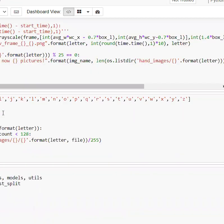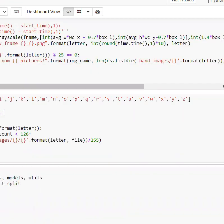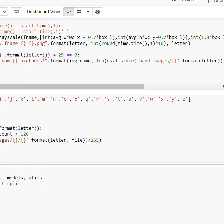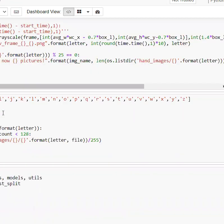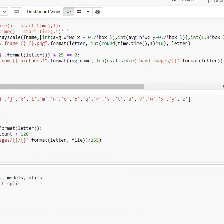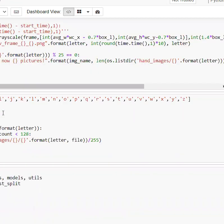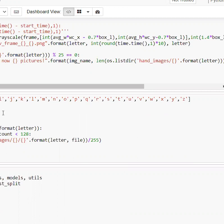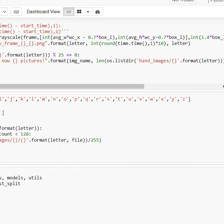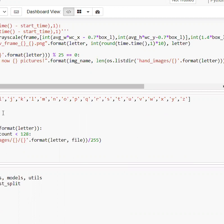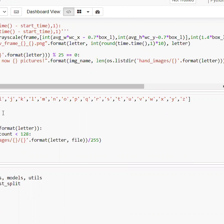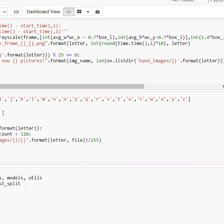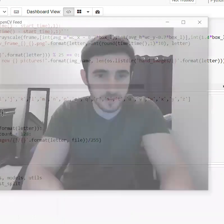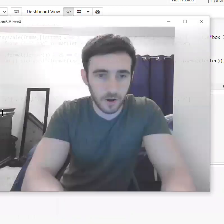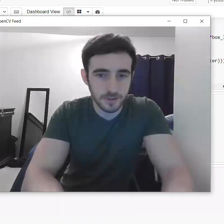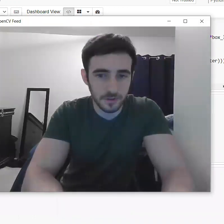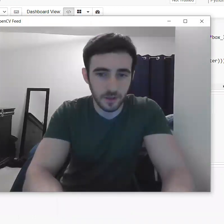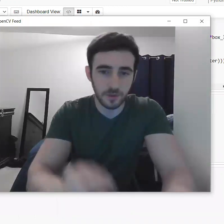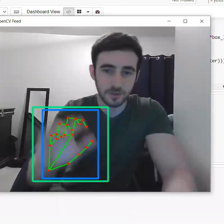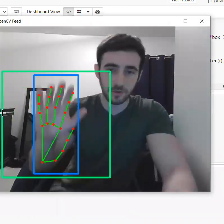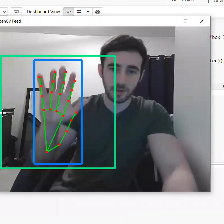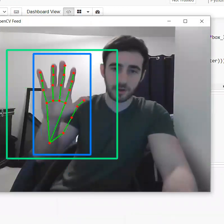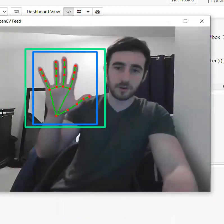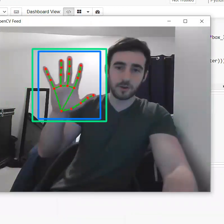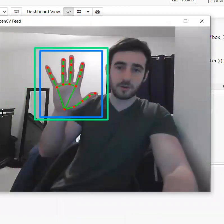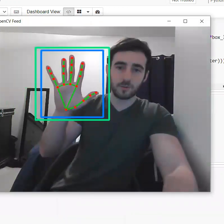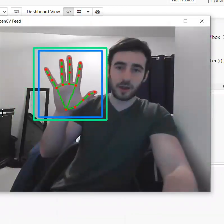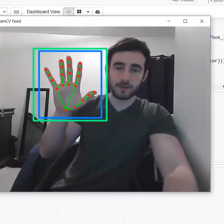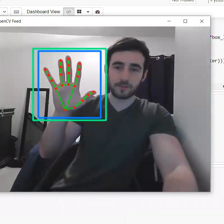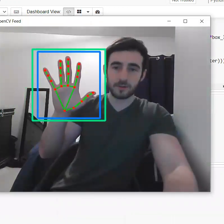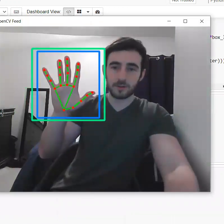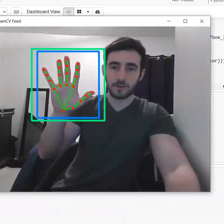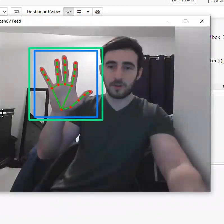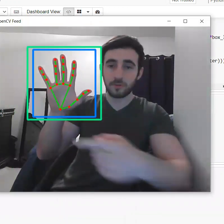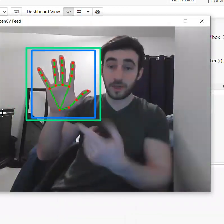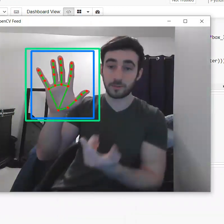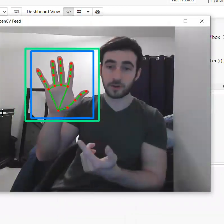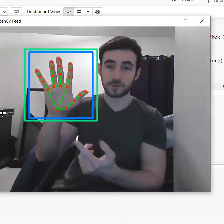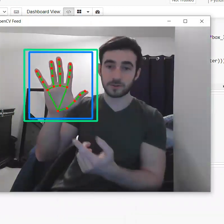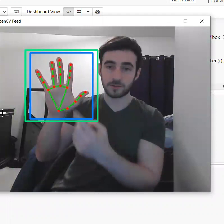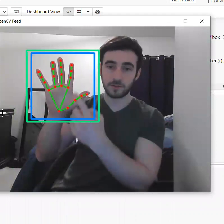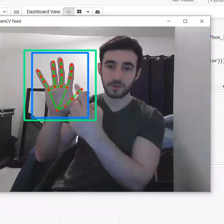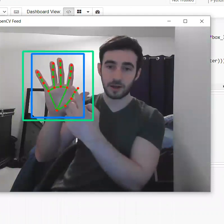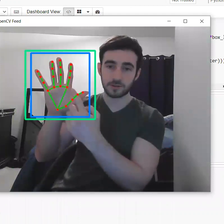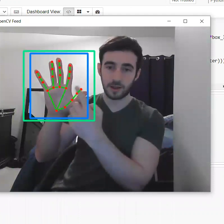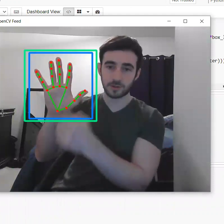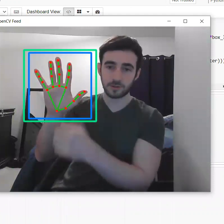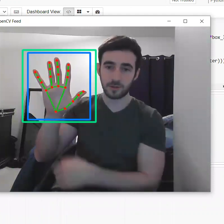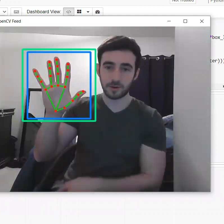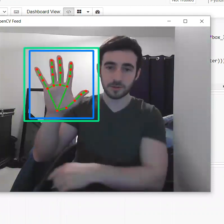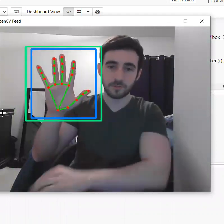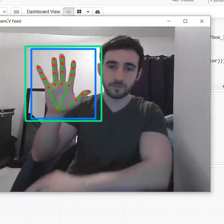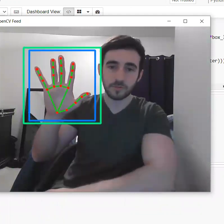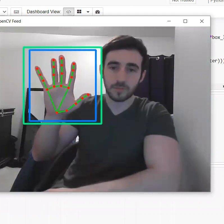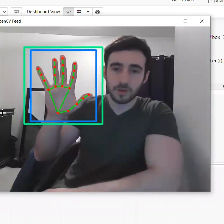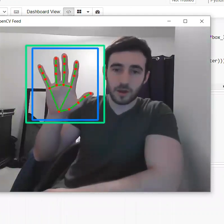I wanted to put things onto the image. So here we have the landmarks. So these dots are the actual